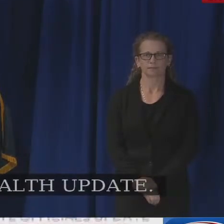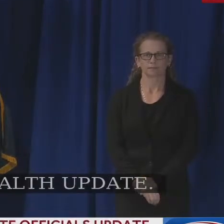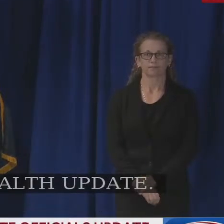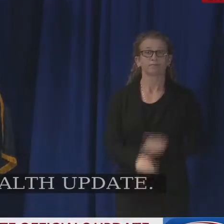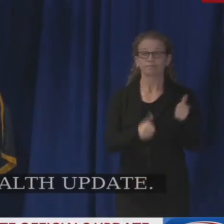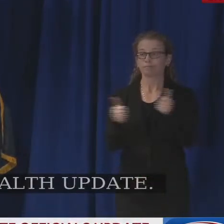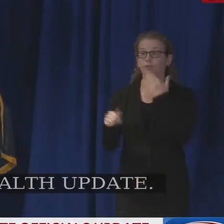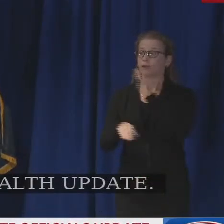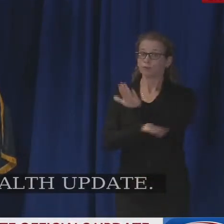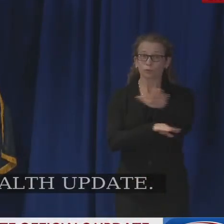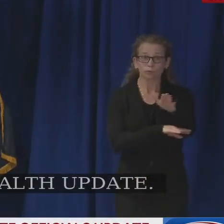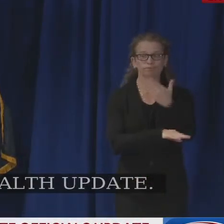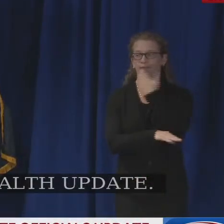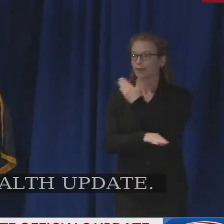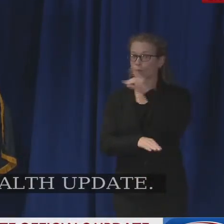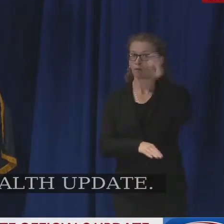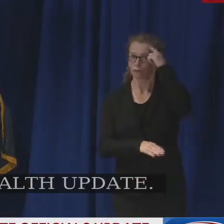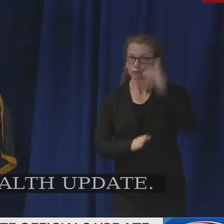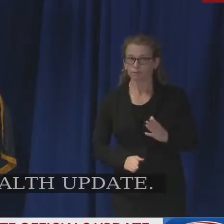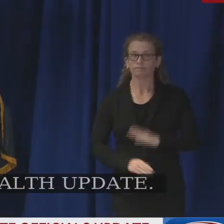Great, good afternoon. Thank you, Governor.